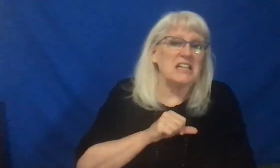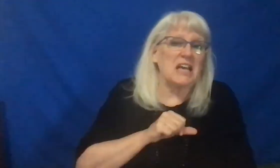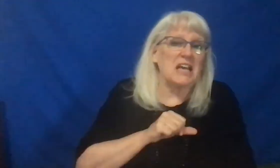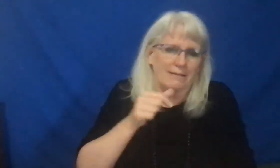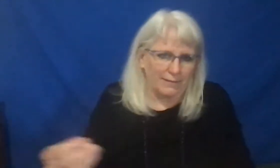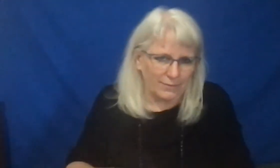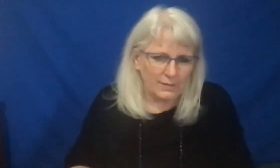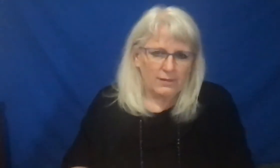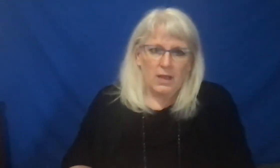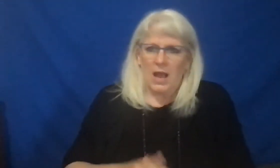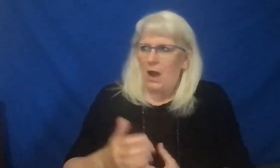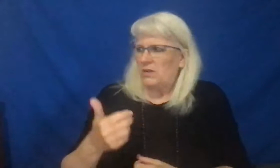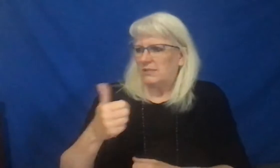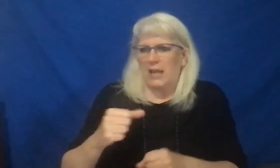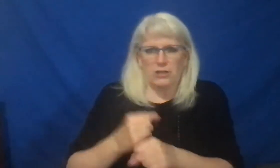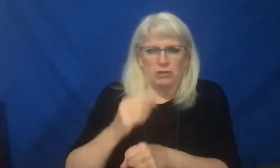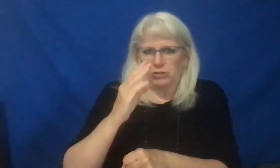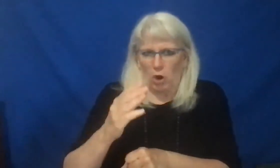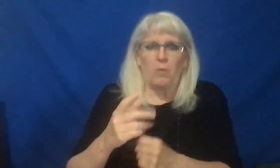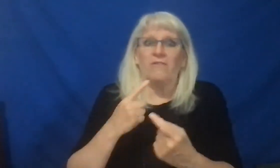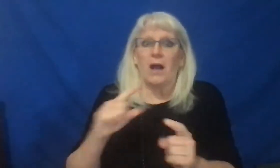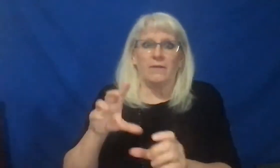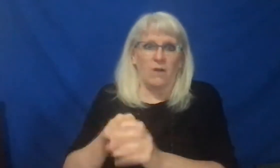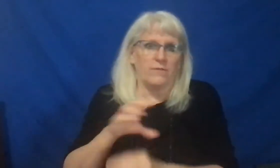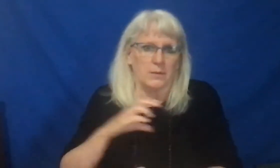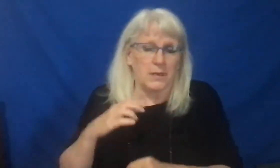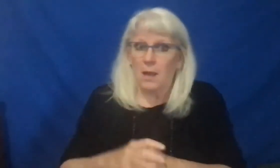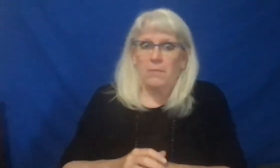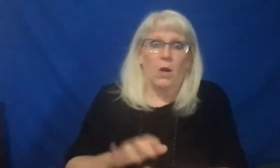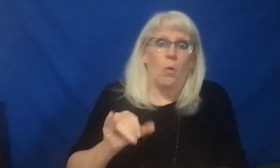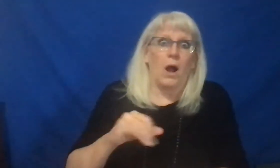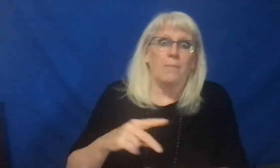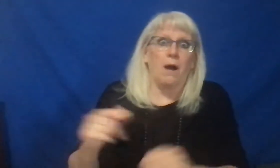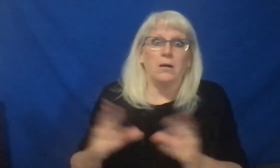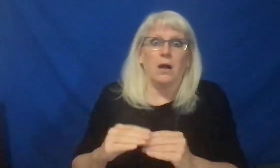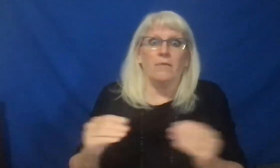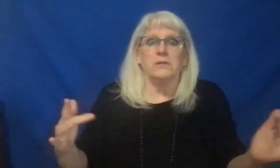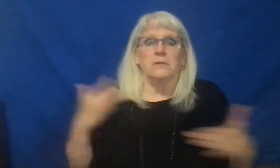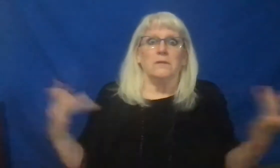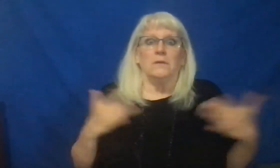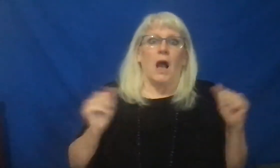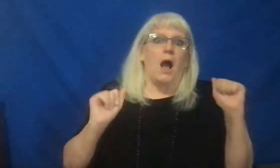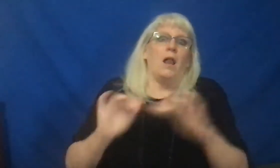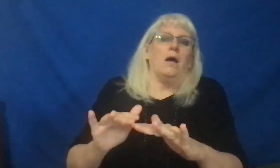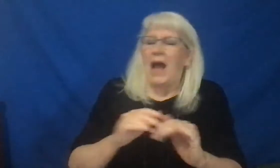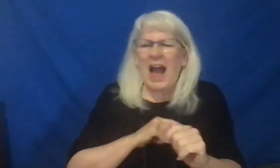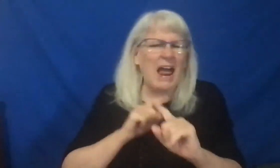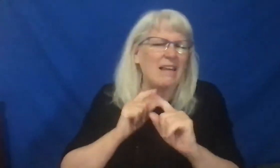decade sober. But I loved going to YPA conferences. I loved the energy. I'm so appreciative and will always